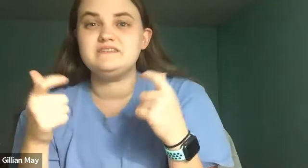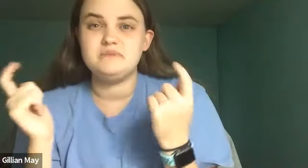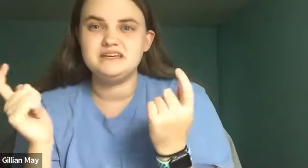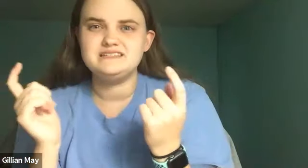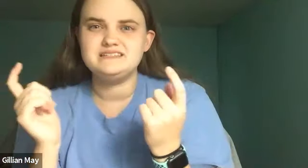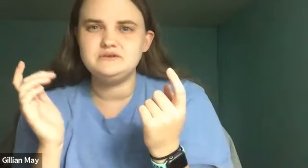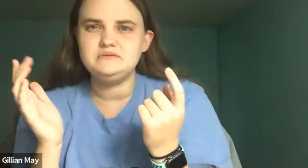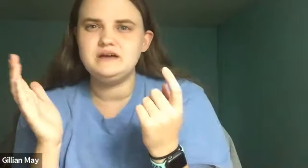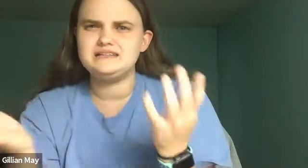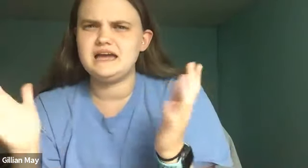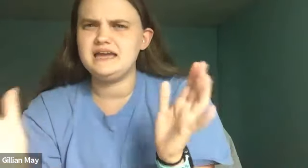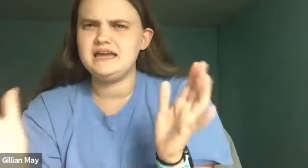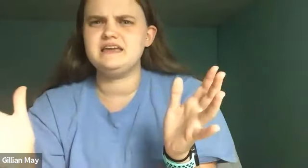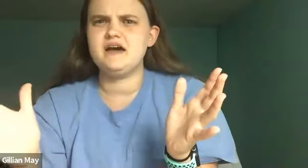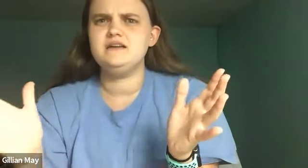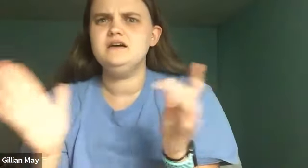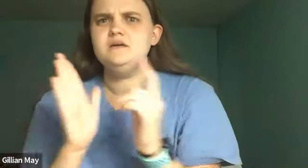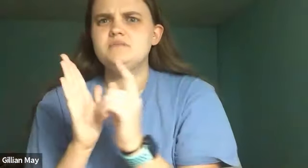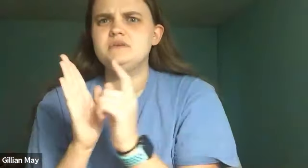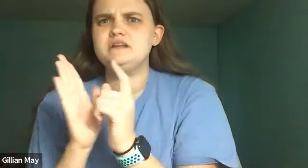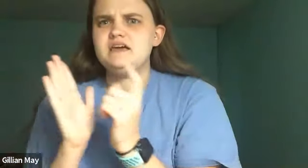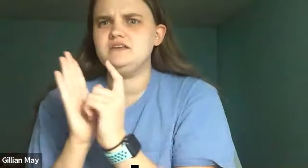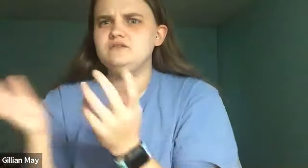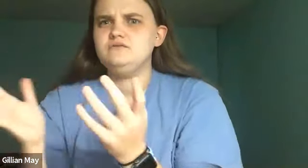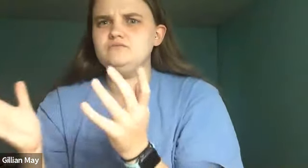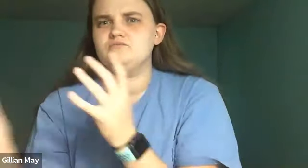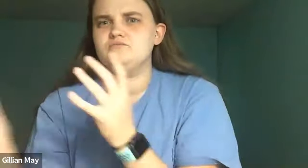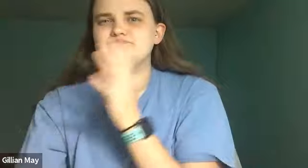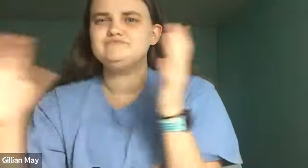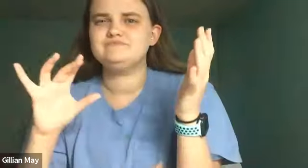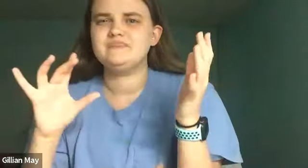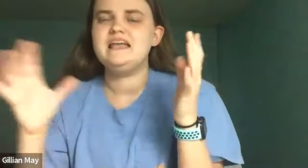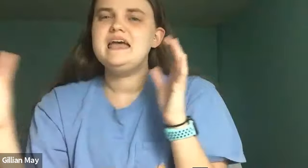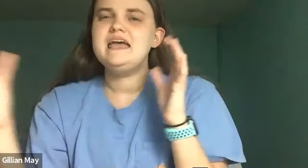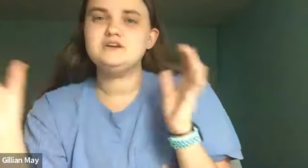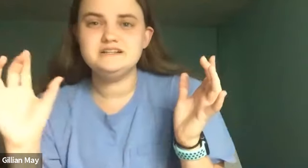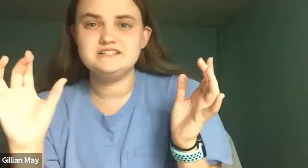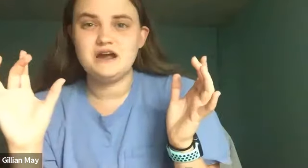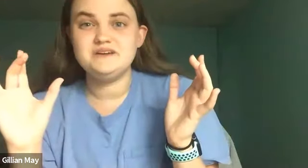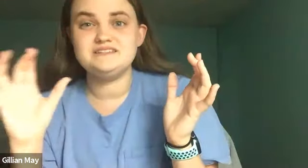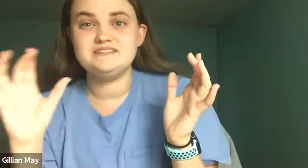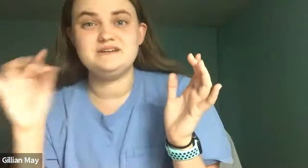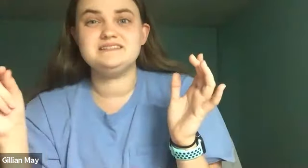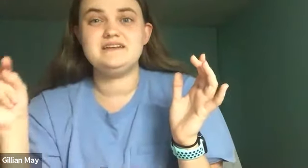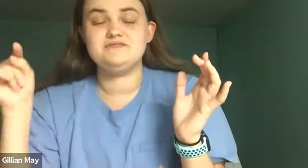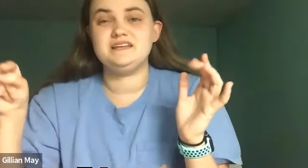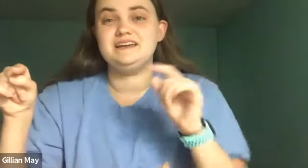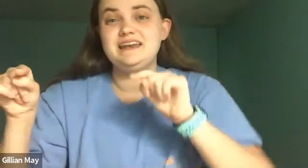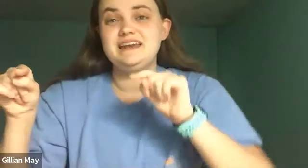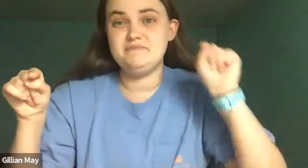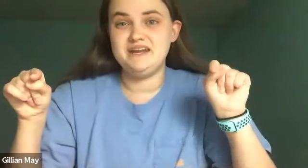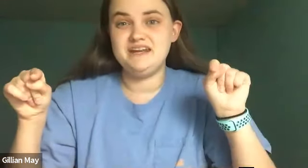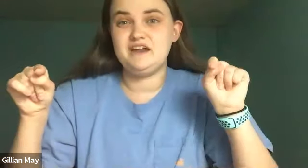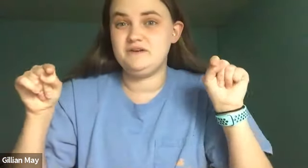like the biggest deal, as I hate to say that, but it's like, it's hard to describe because there is a sign for second and minute that are